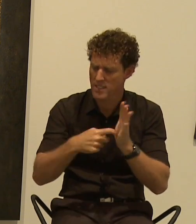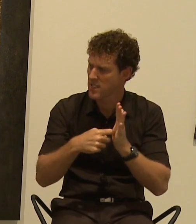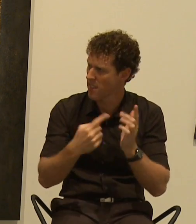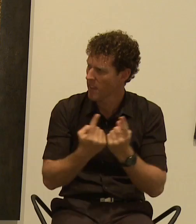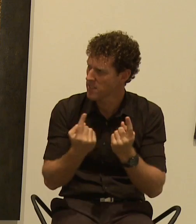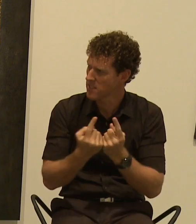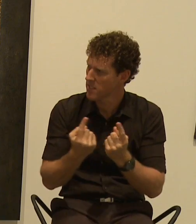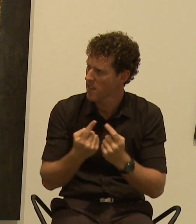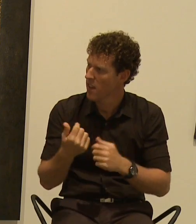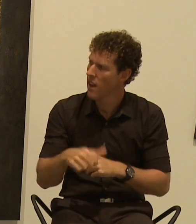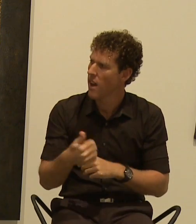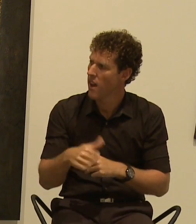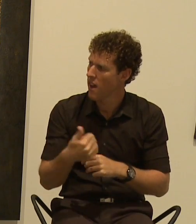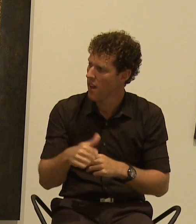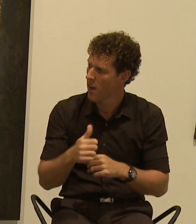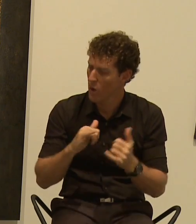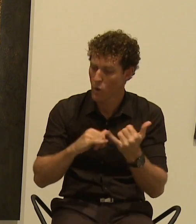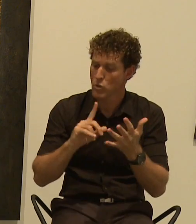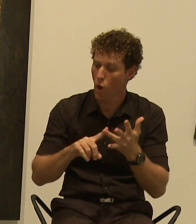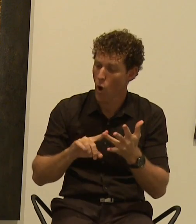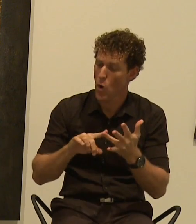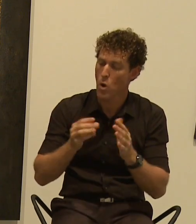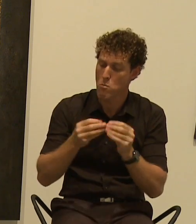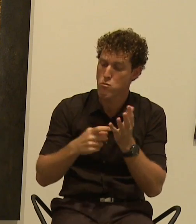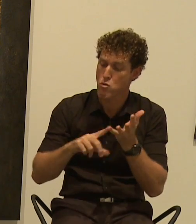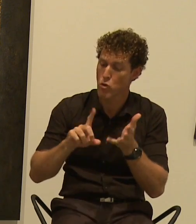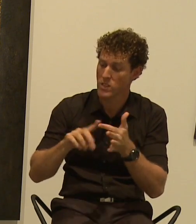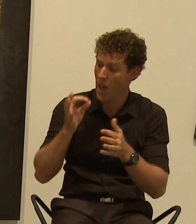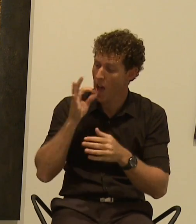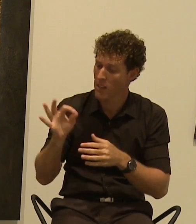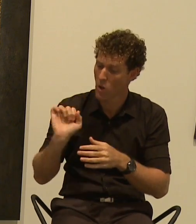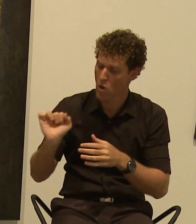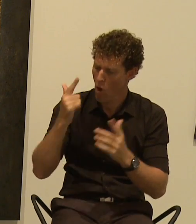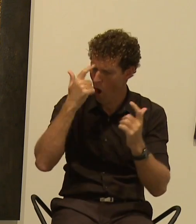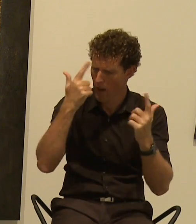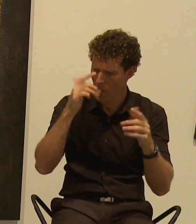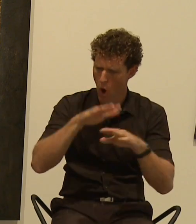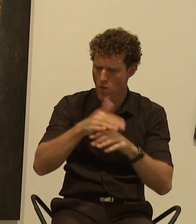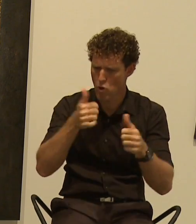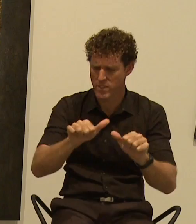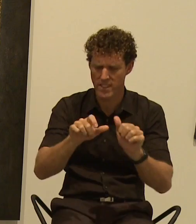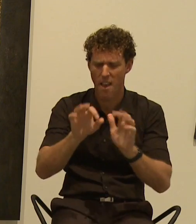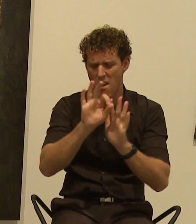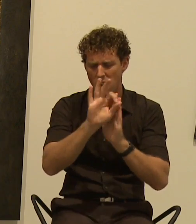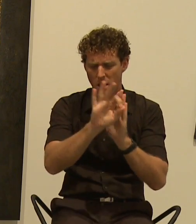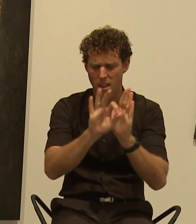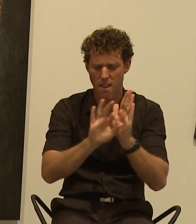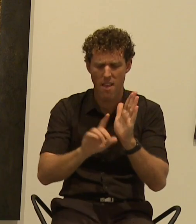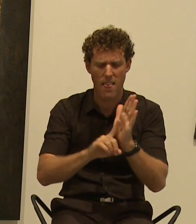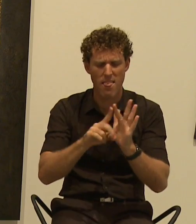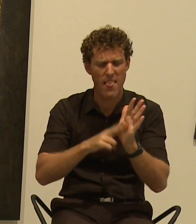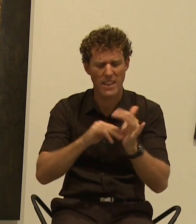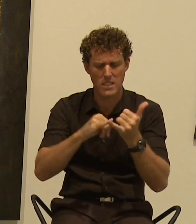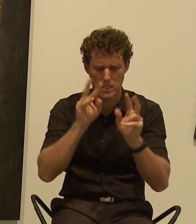so. Sure. So with the idea of kind of using that lens, you've kind of abstracted areas of the painting